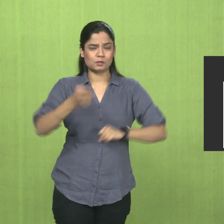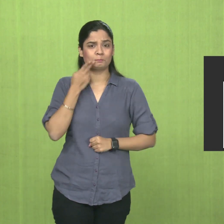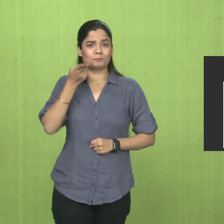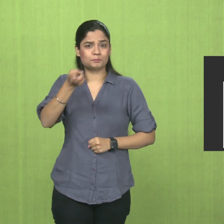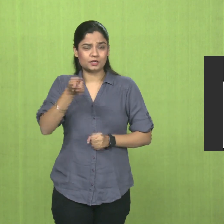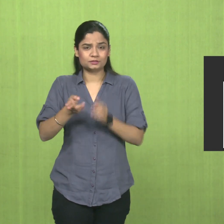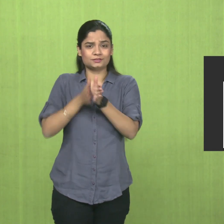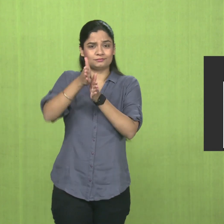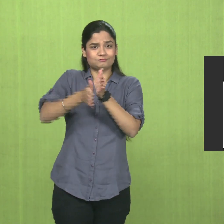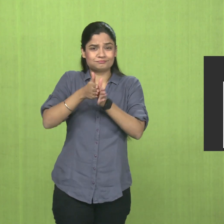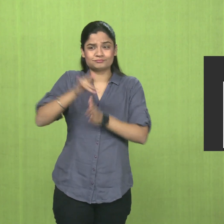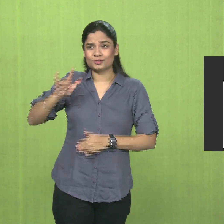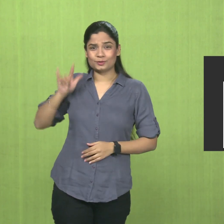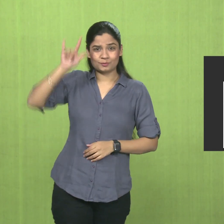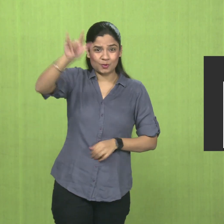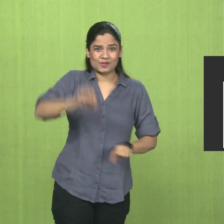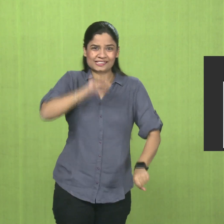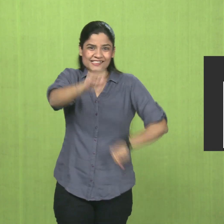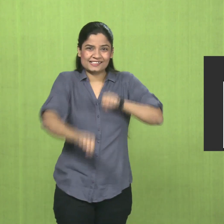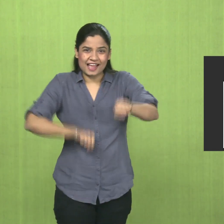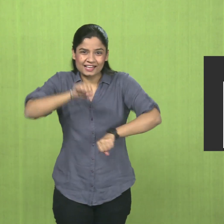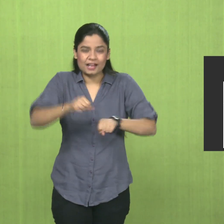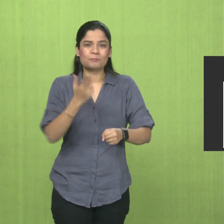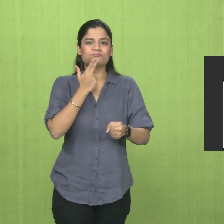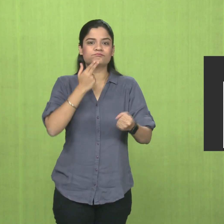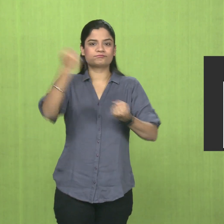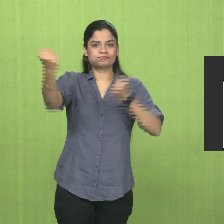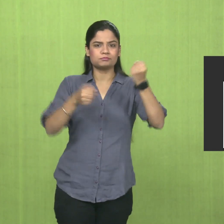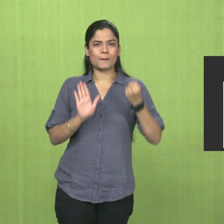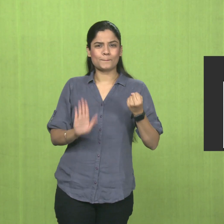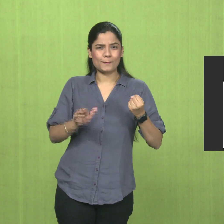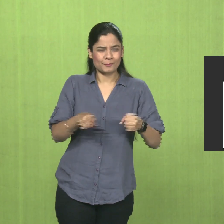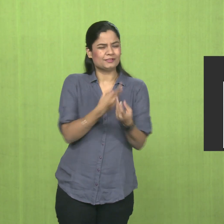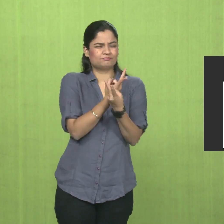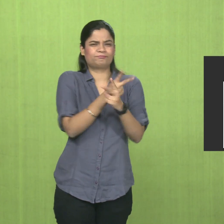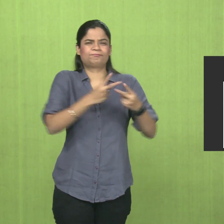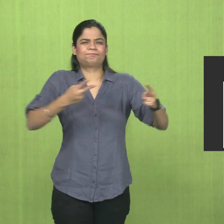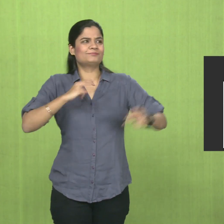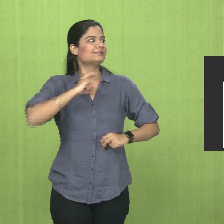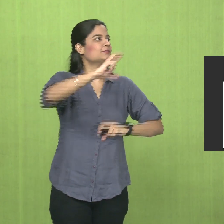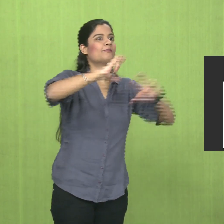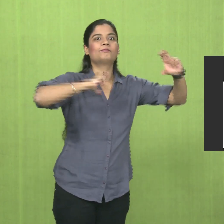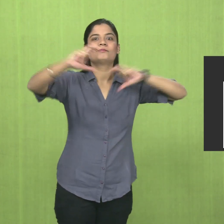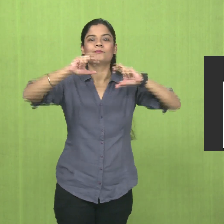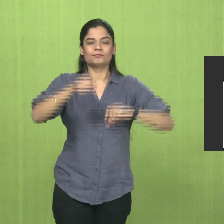bus, scooter, car, train, plane, cycle, truck, etc. All these means